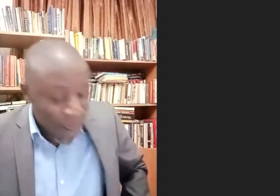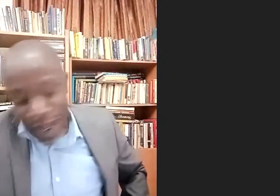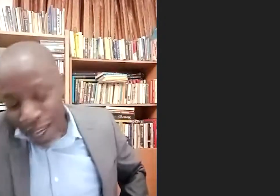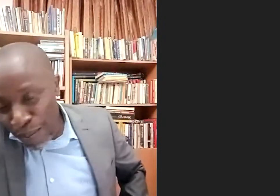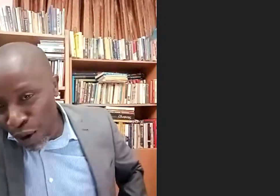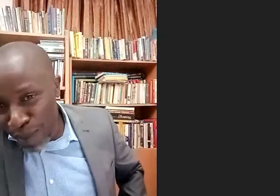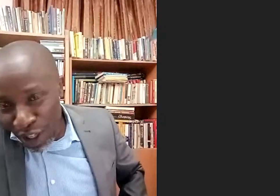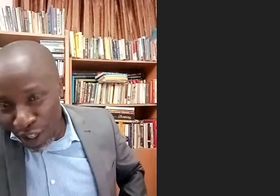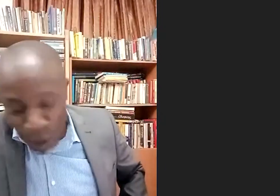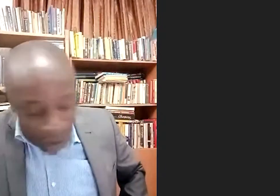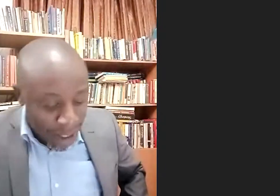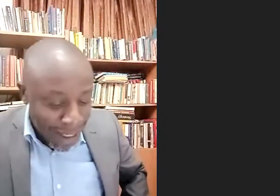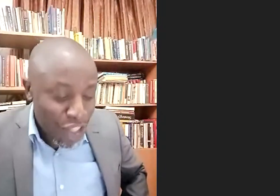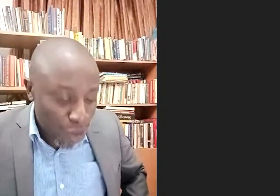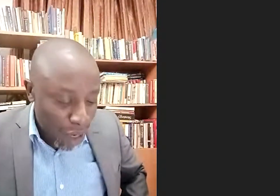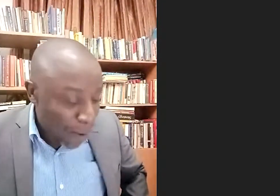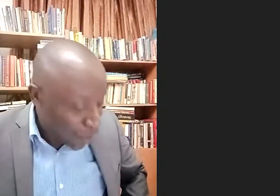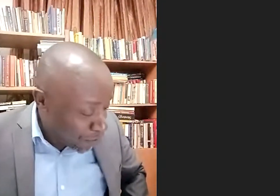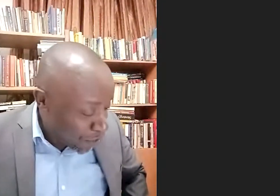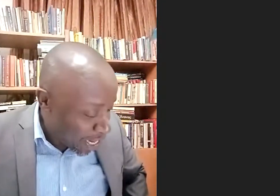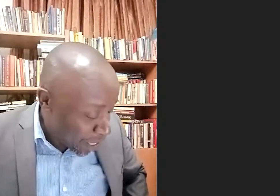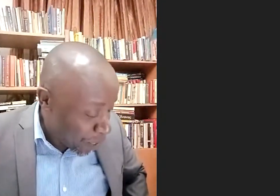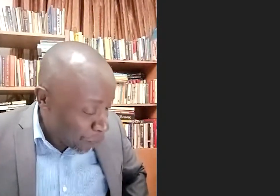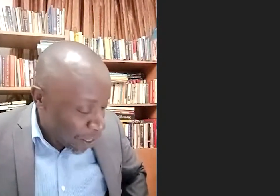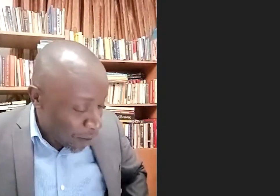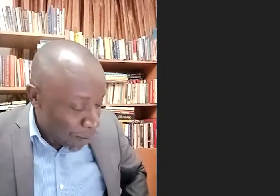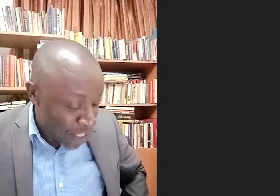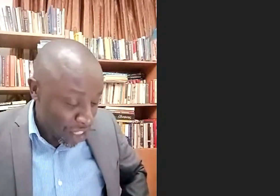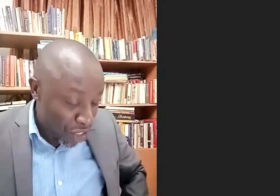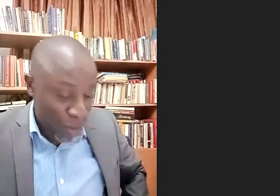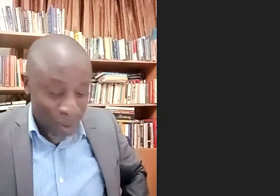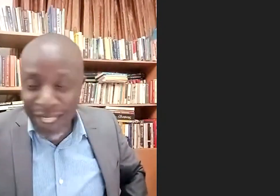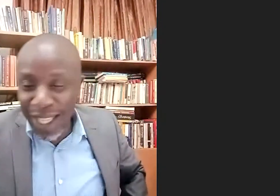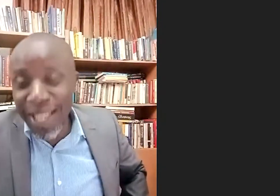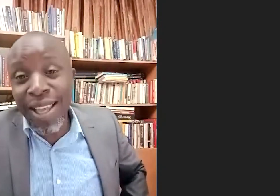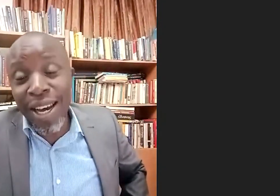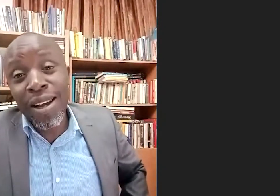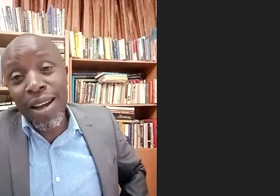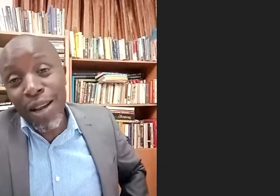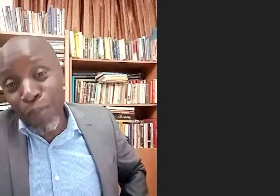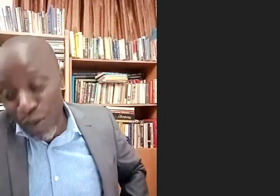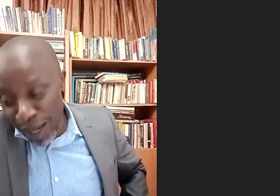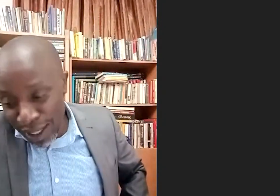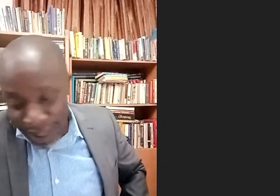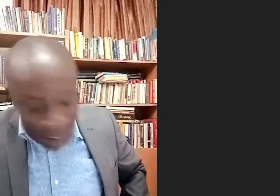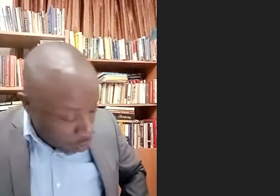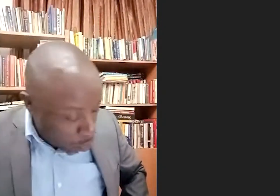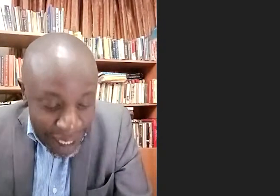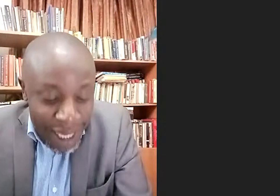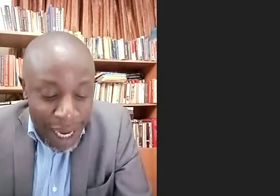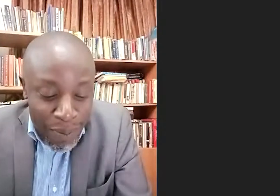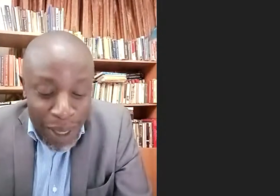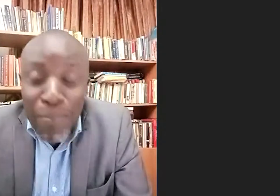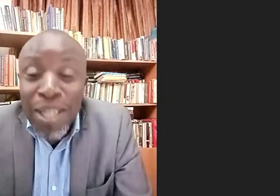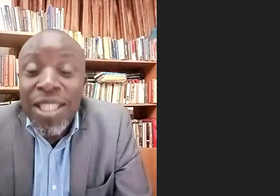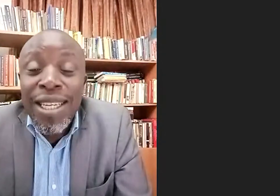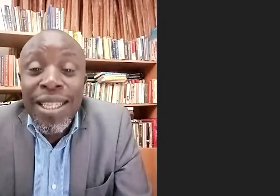the employment courts talk about very emerging issues in the employment